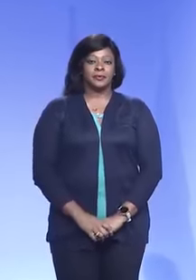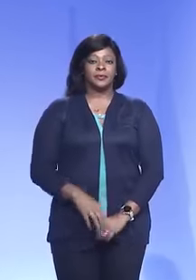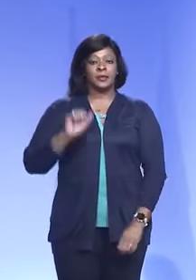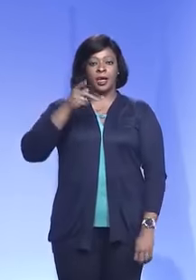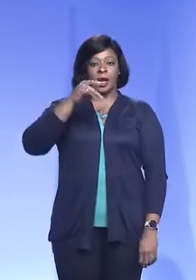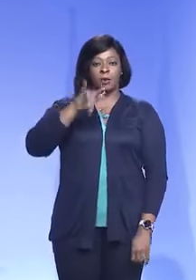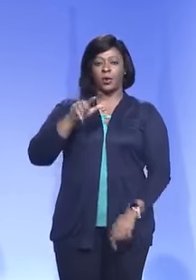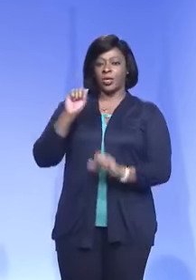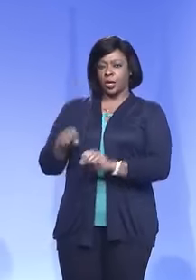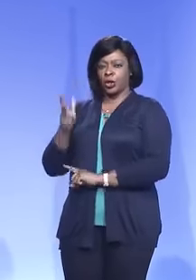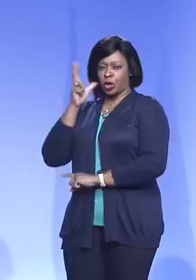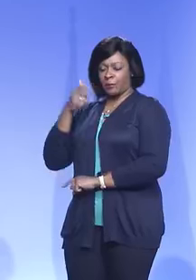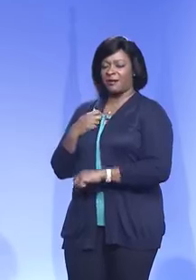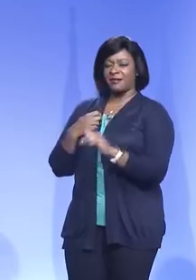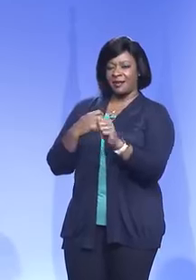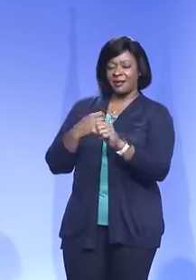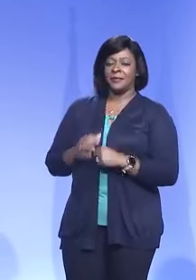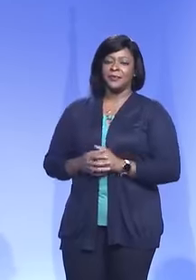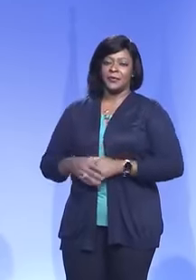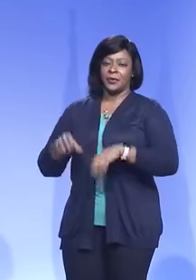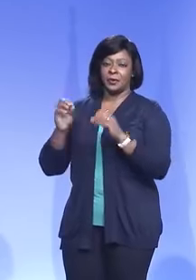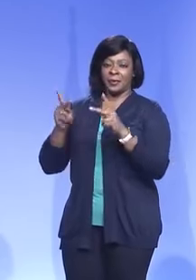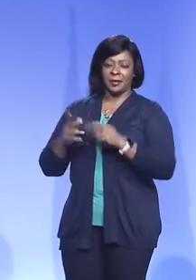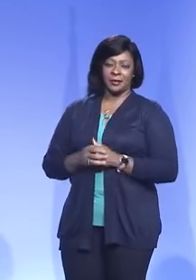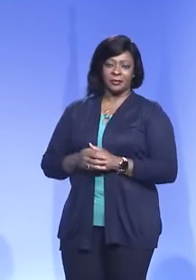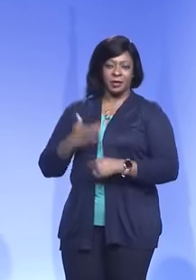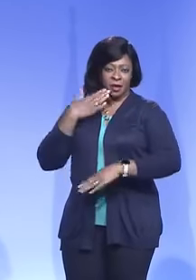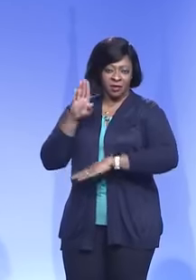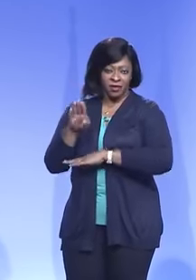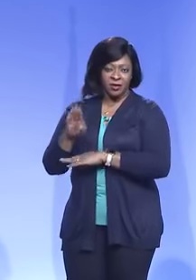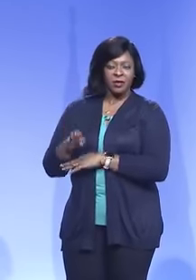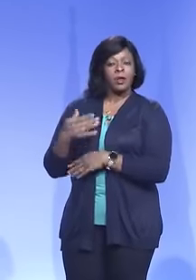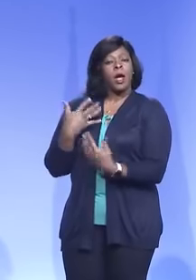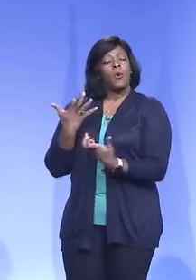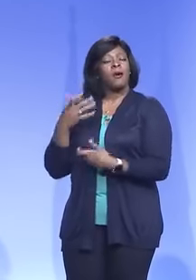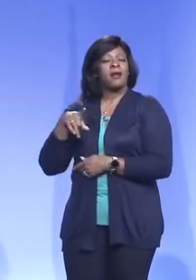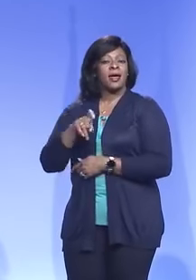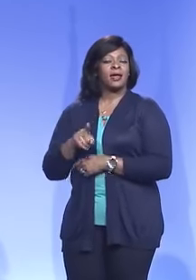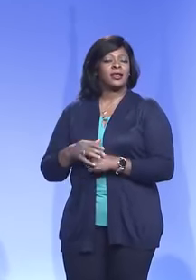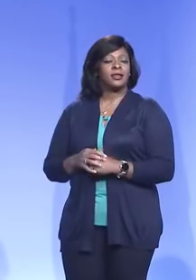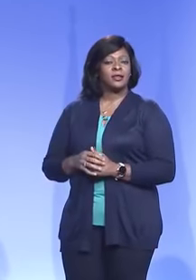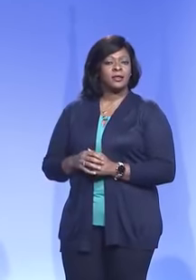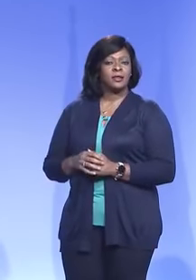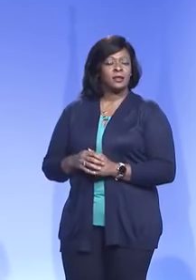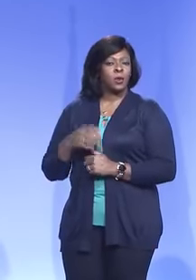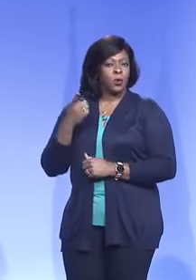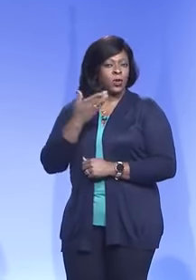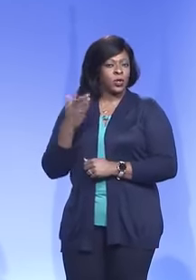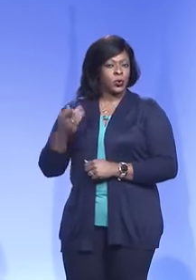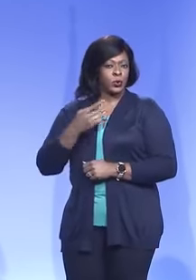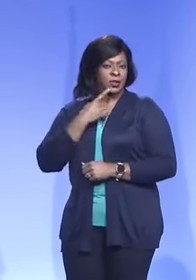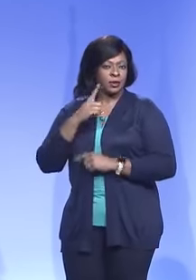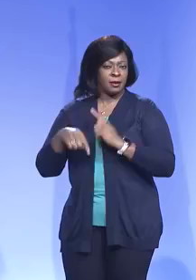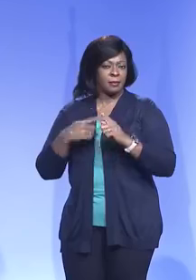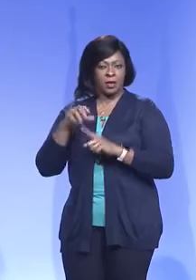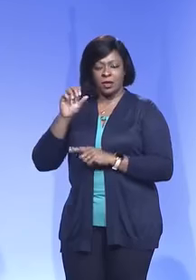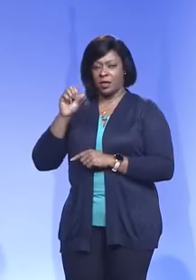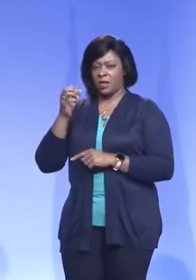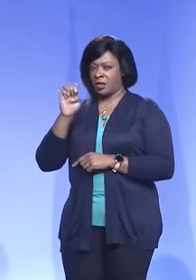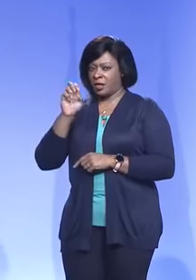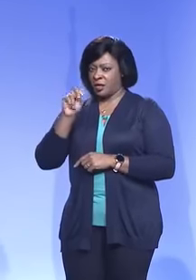Yes, can you hear me? Yes. Okay. Good afternoon. I was just wanting to ask about one thing you said about